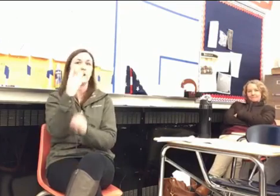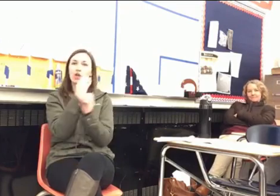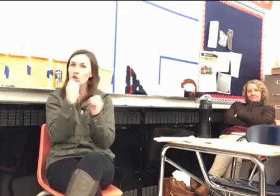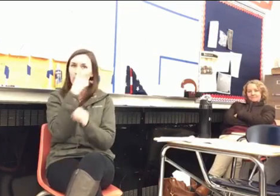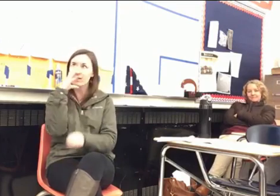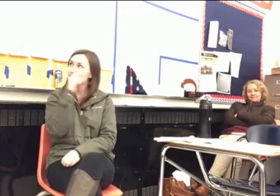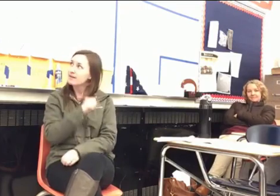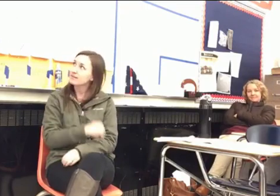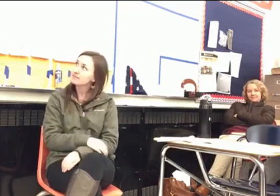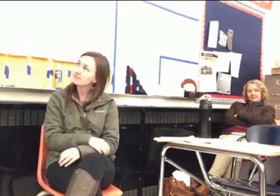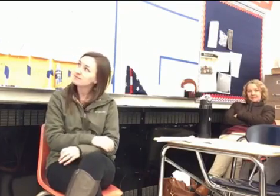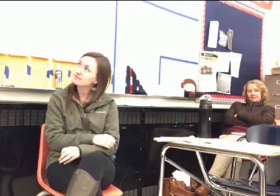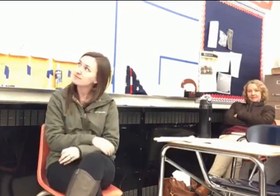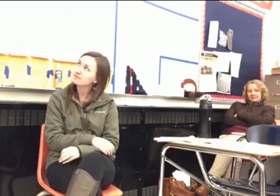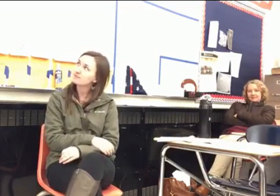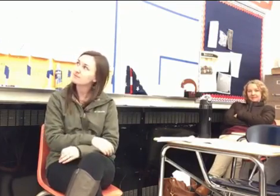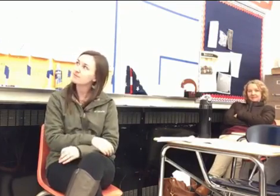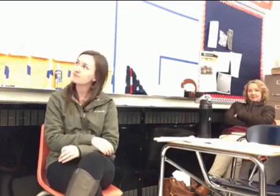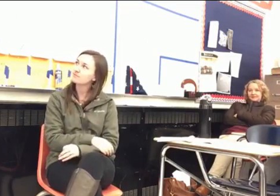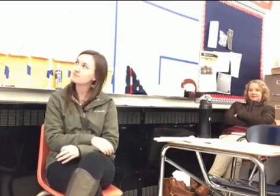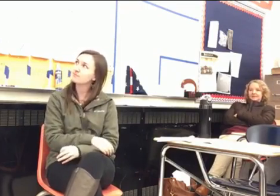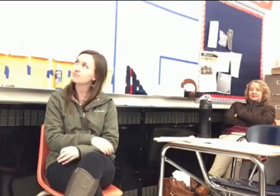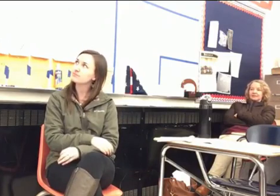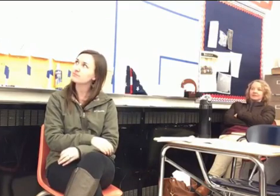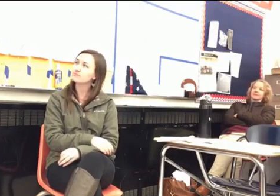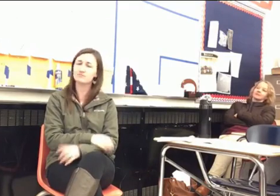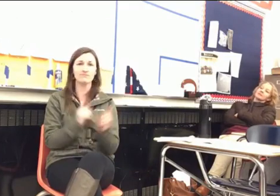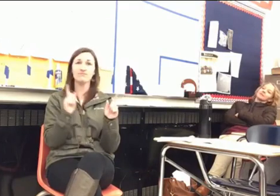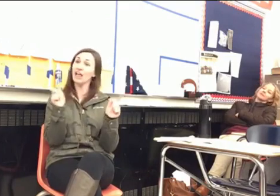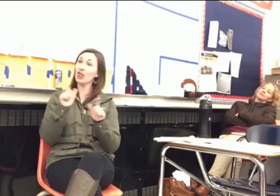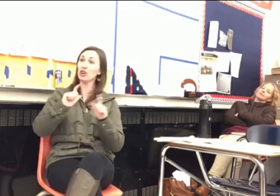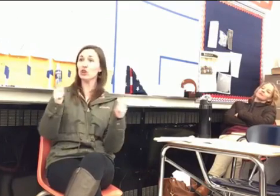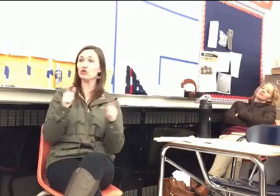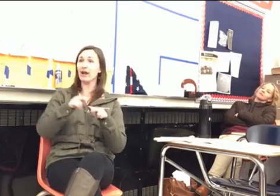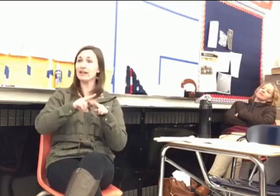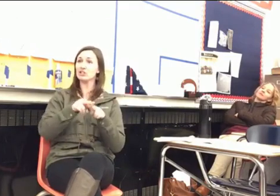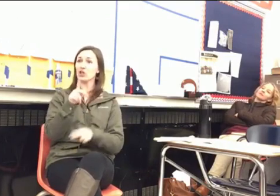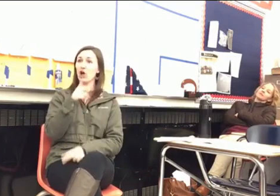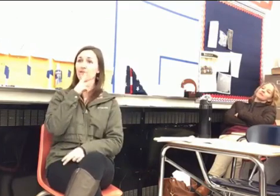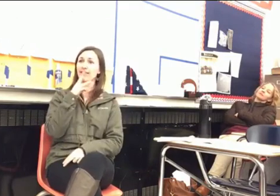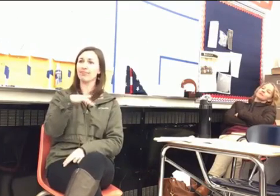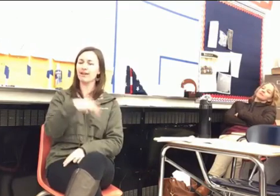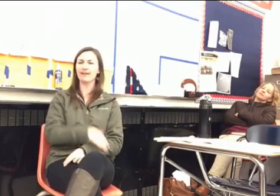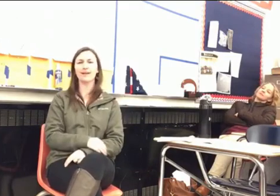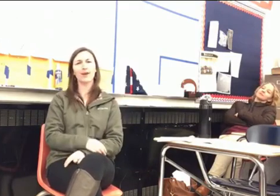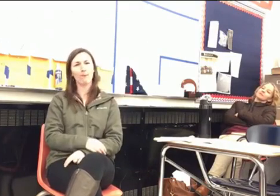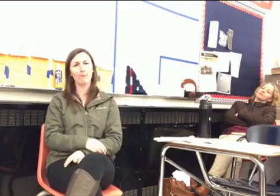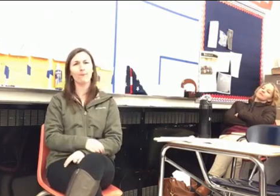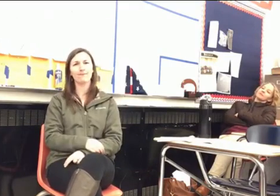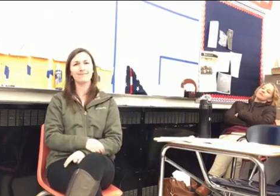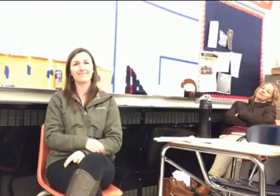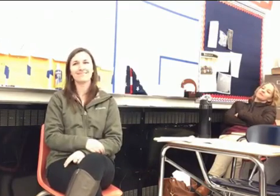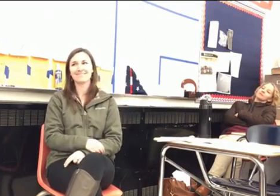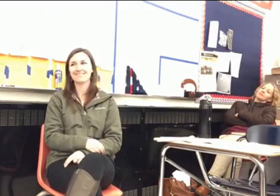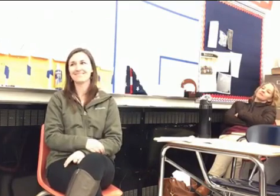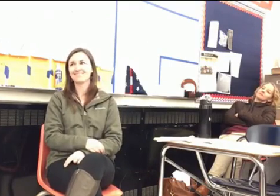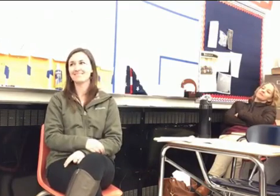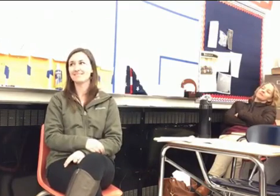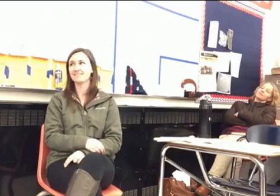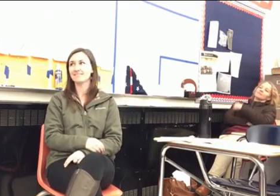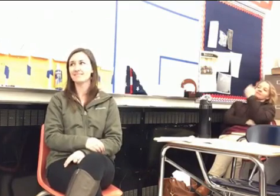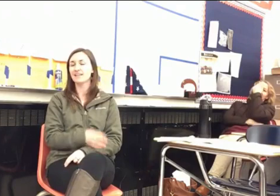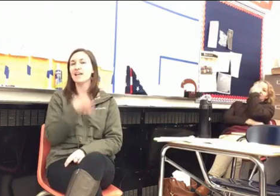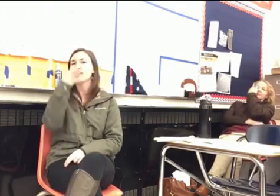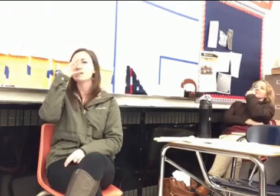yet. Been this one? Promontory Point. No, it's not the Great Salt Lake. Promontory Point. It's not near Promontory. Sure it's not the It's near